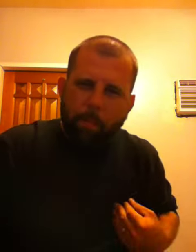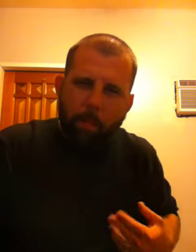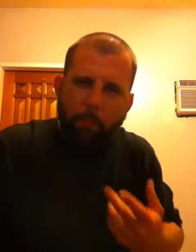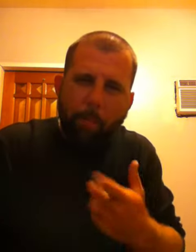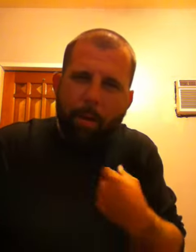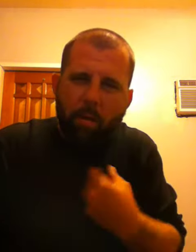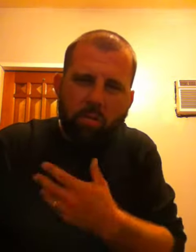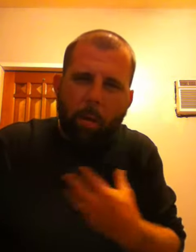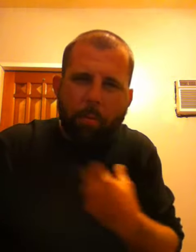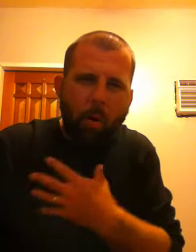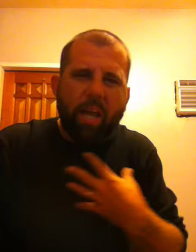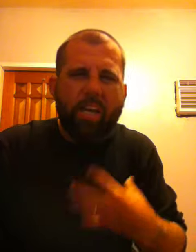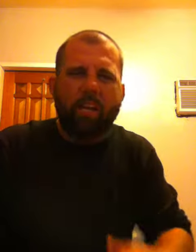My medals are branded